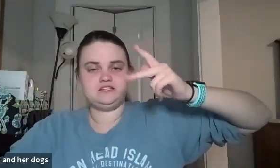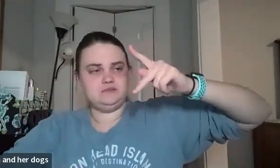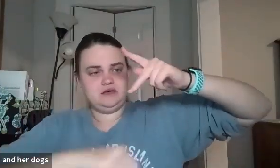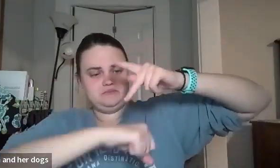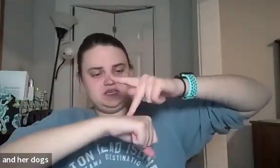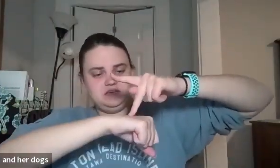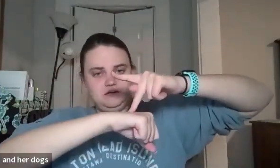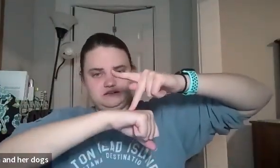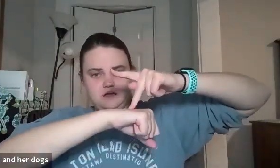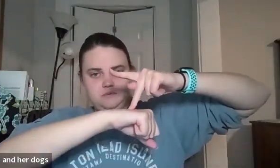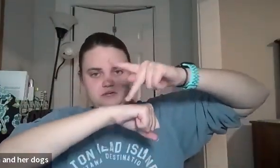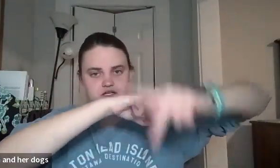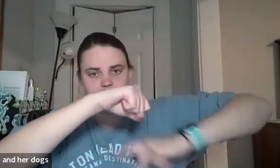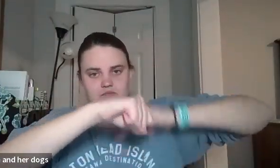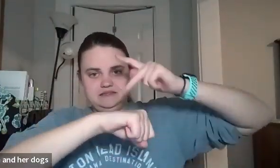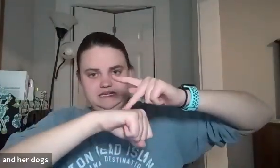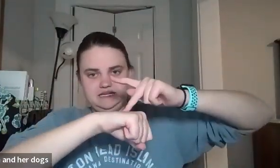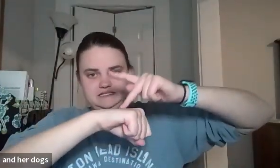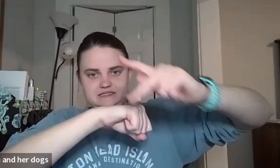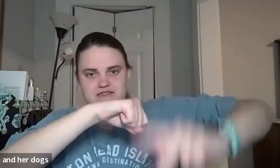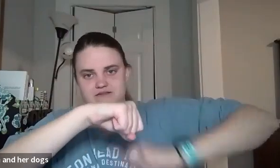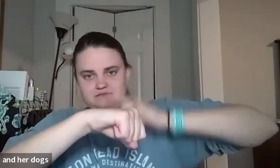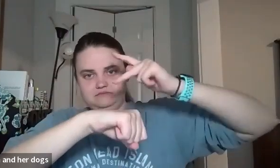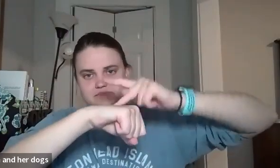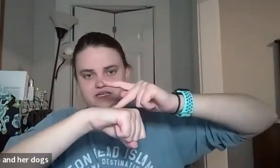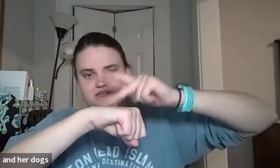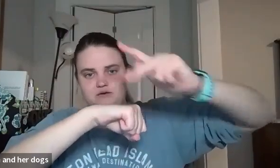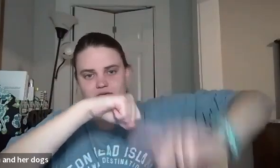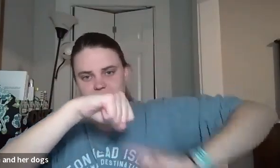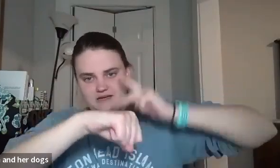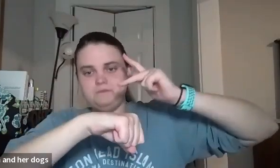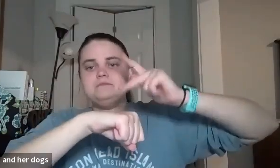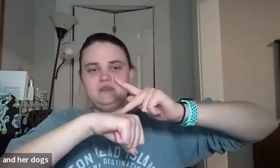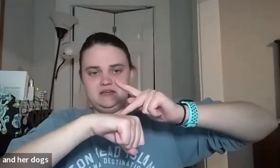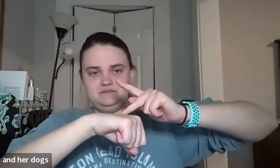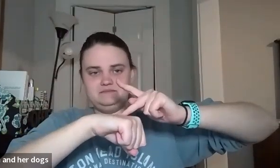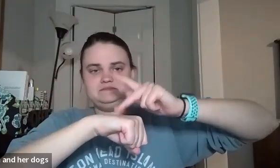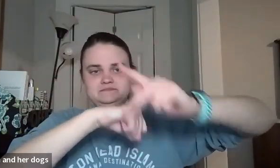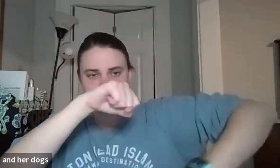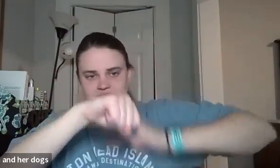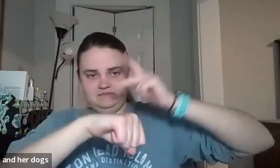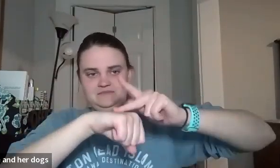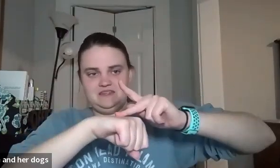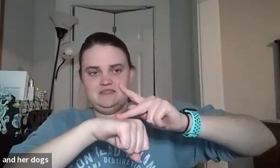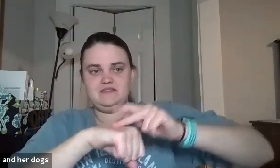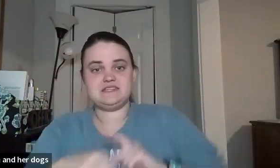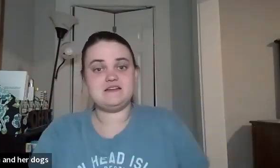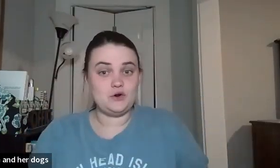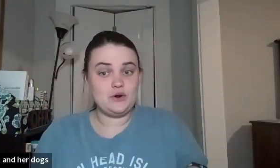going to be a P on top, and you go planet. Planet, and you go around it. Yep. Planet. And then the sign for